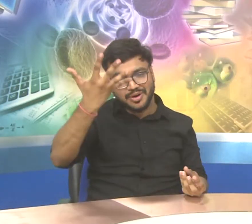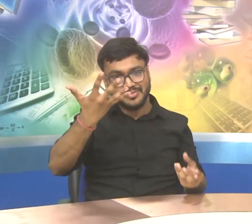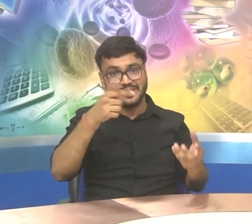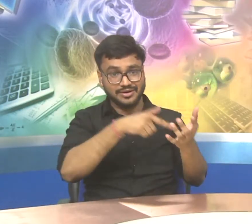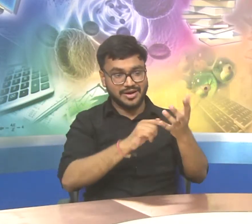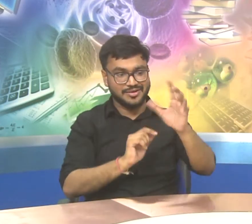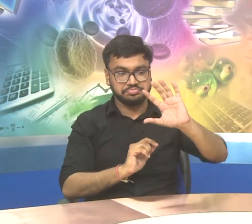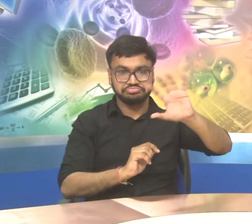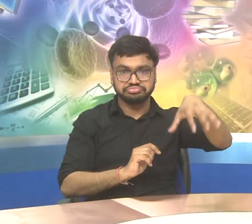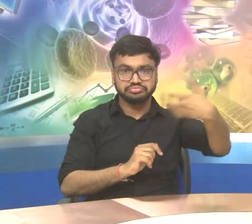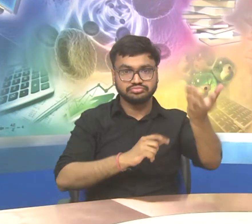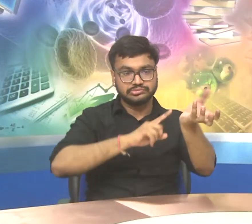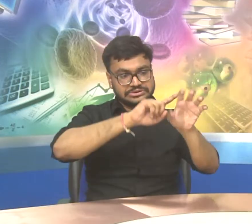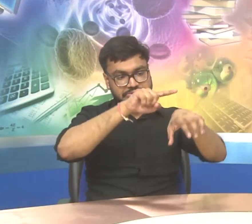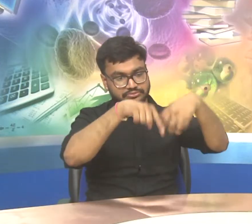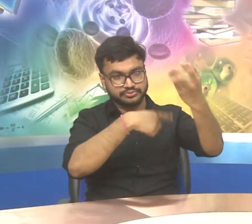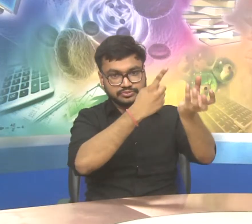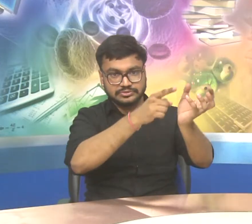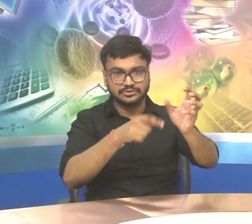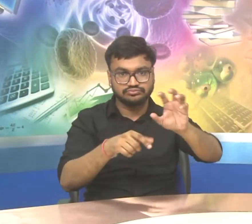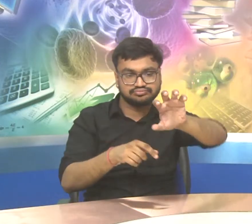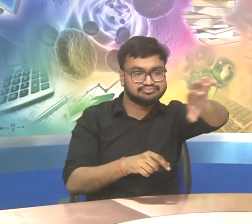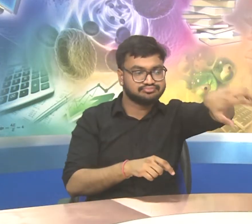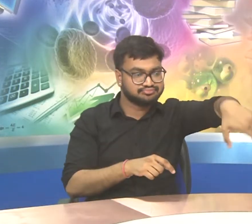which gives us day and night,